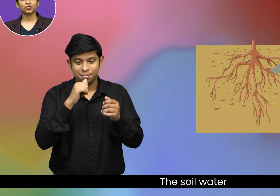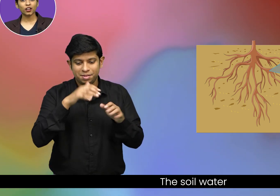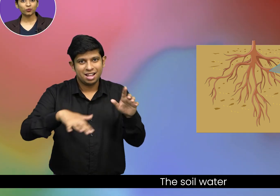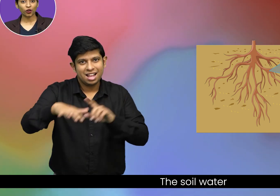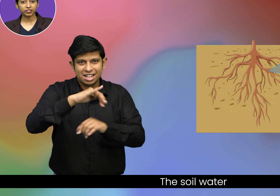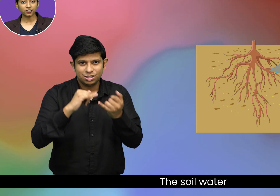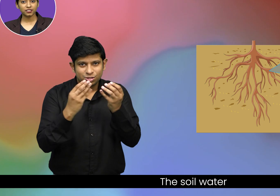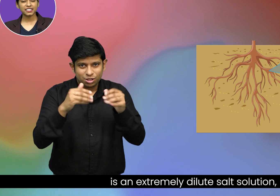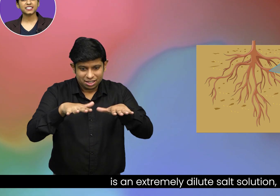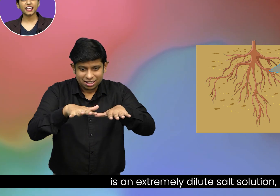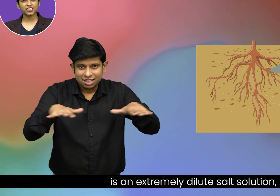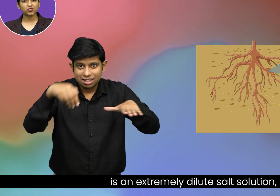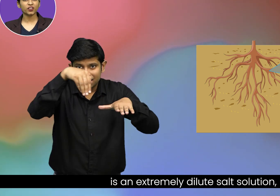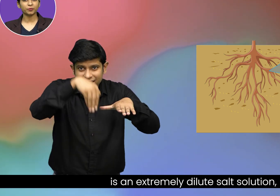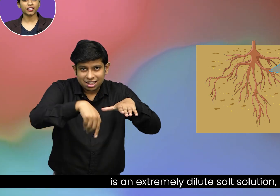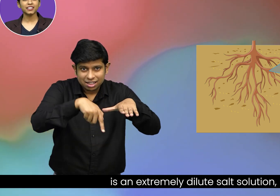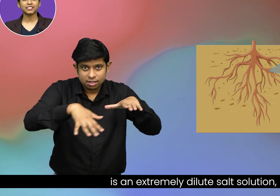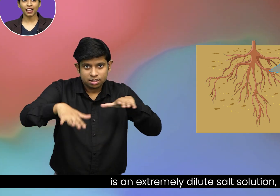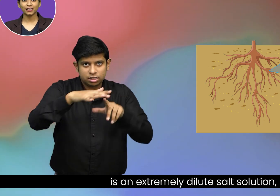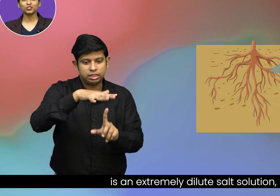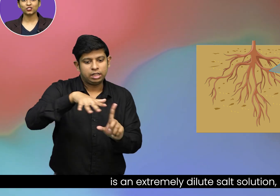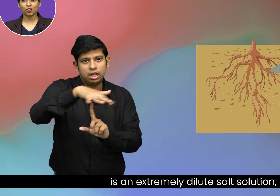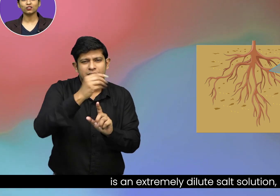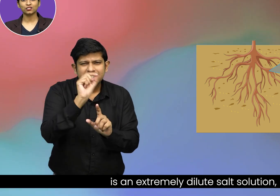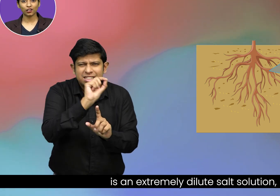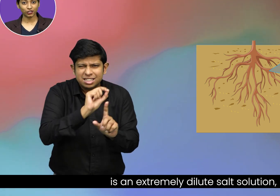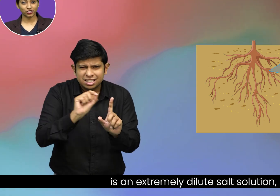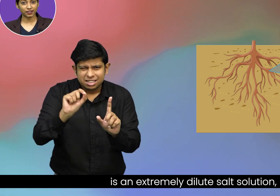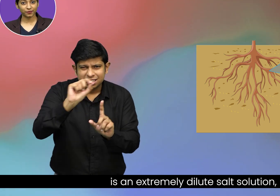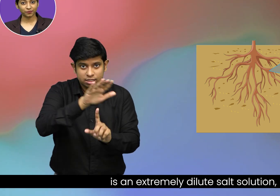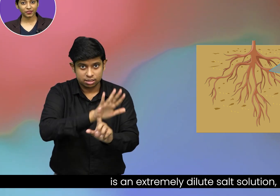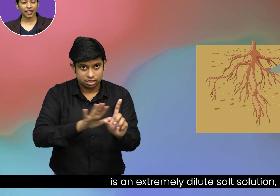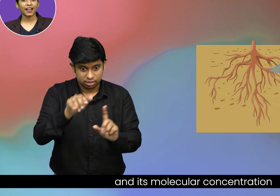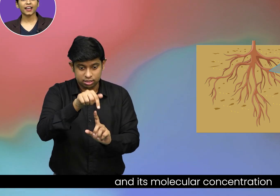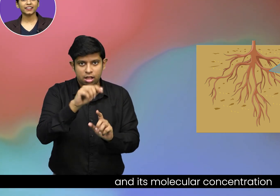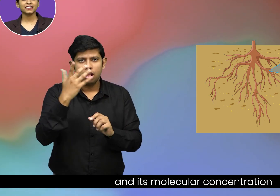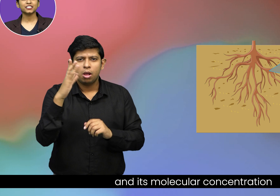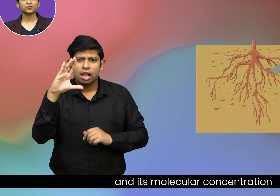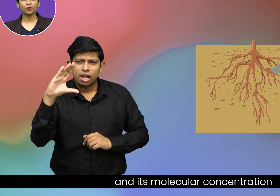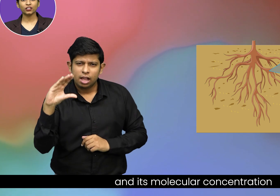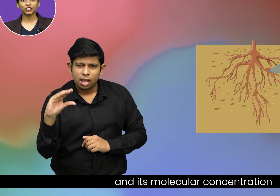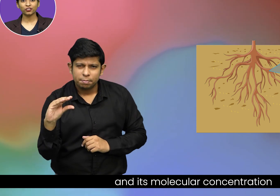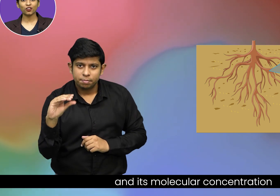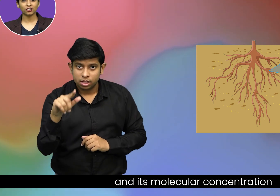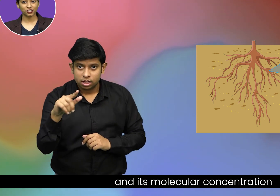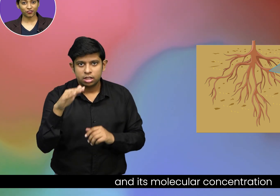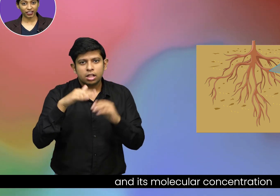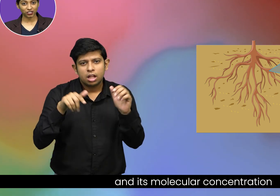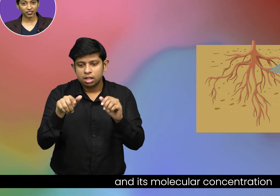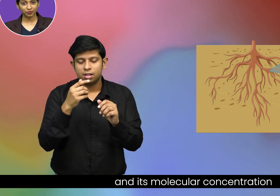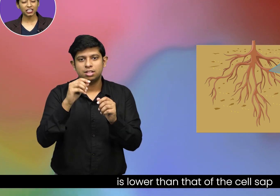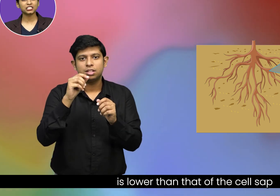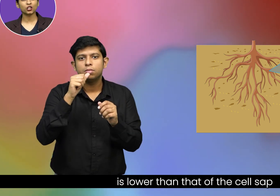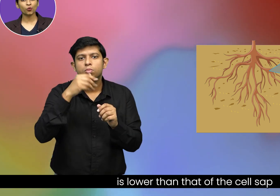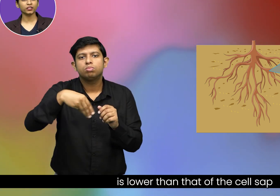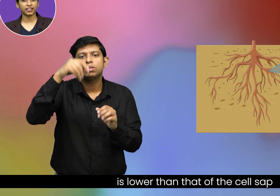The soil water is an extremely dilute salt solution and its molecular